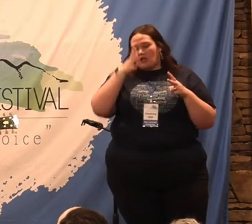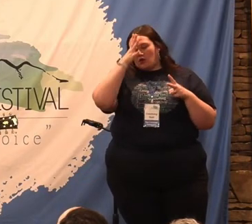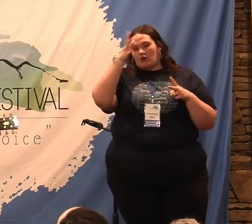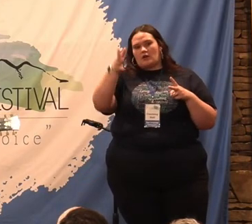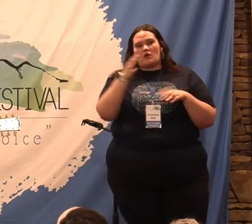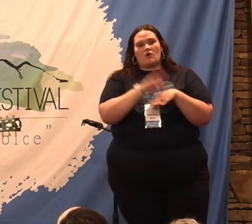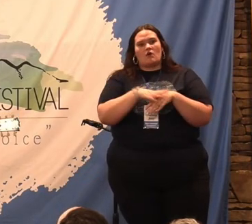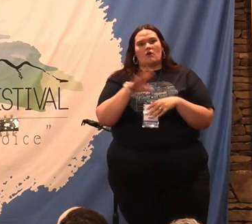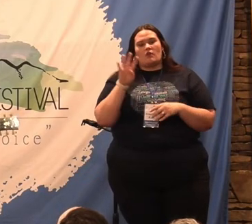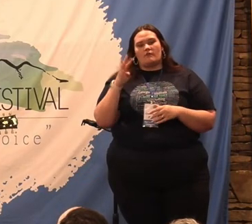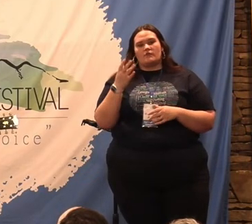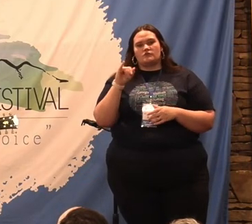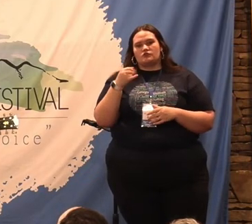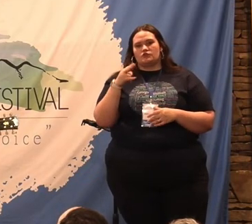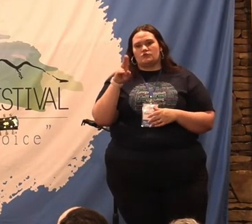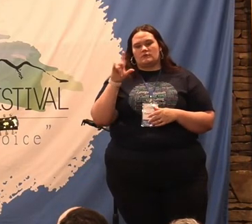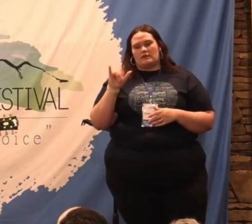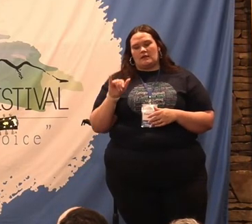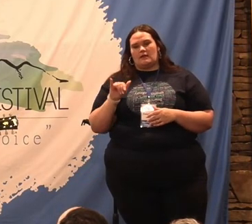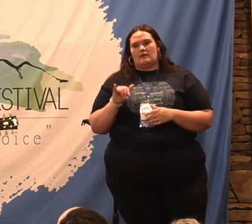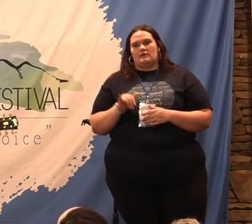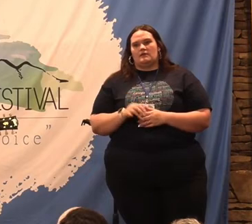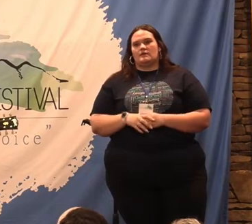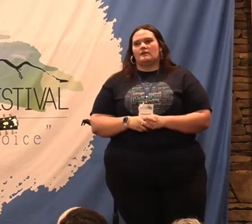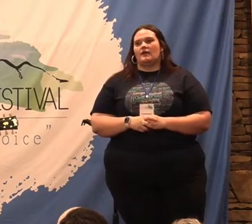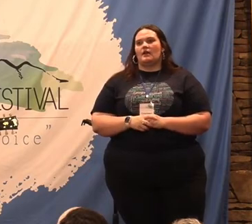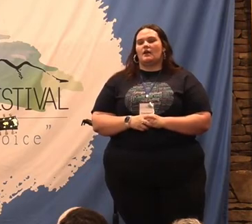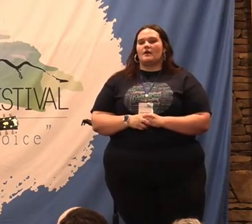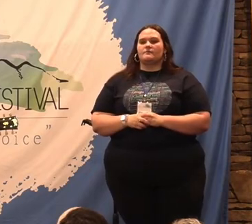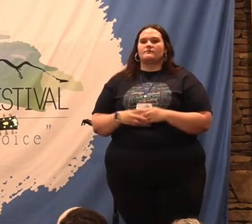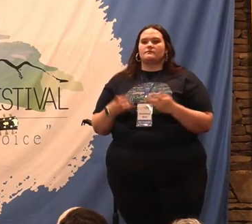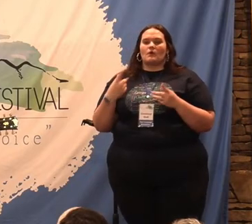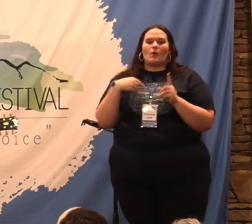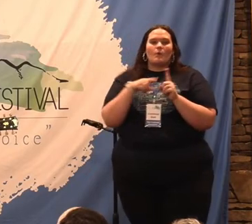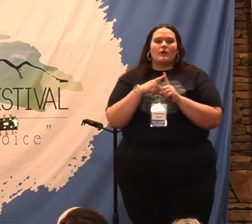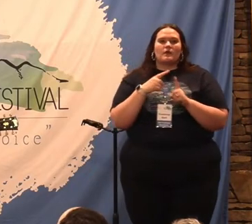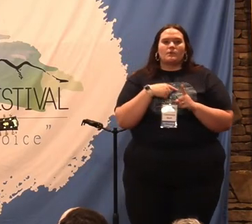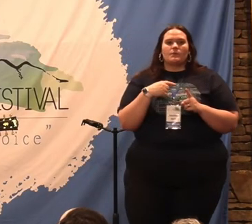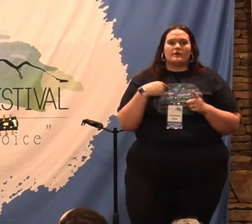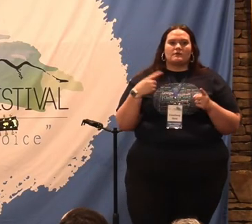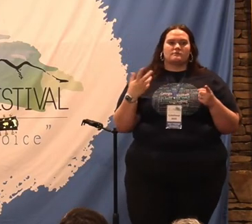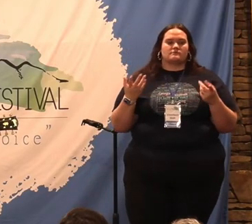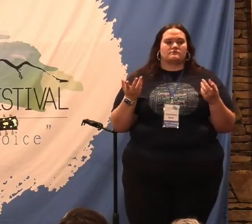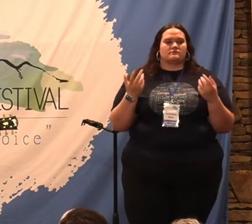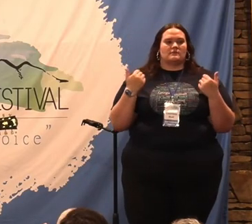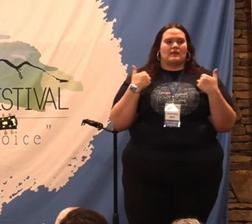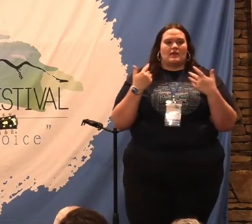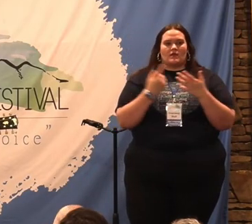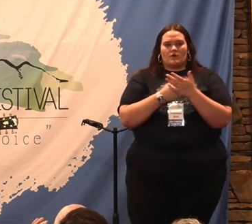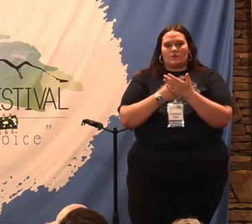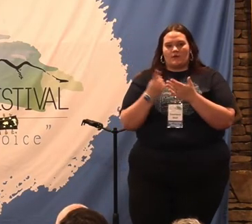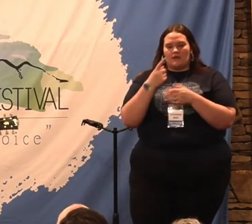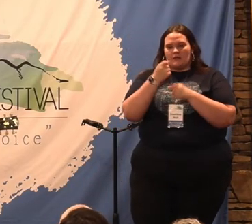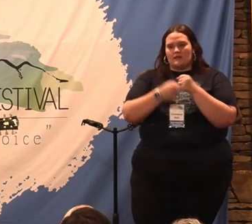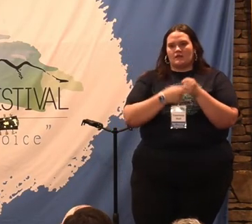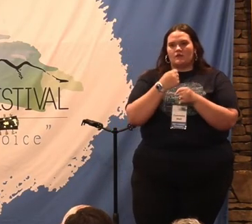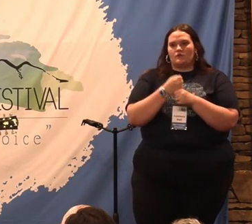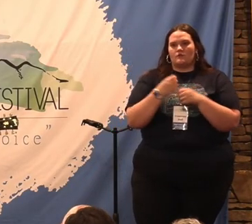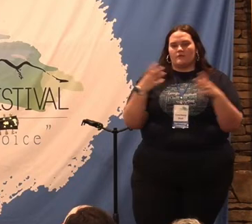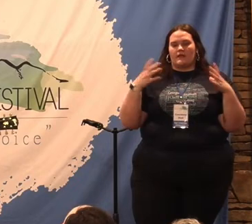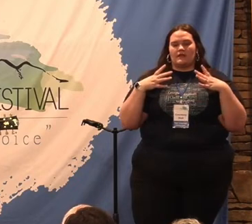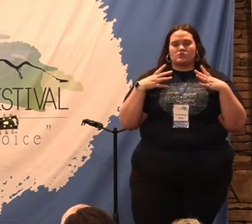the week that the cotton mills got for vacation, 1 week a year. And I remember one year, went down